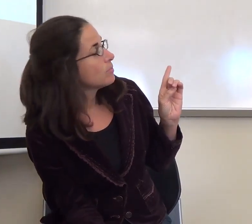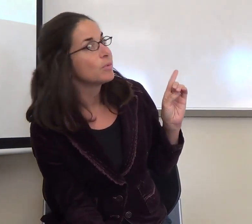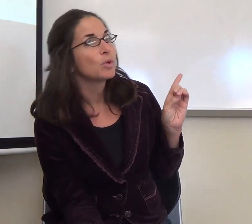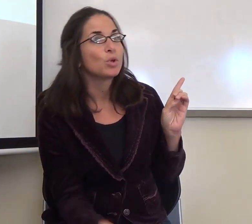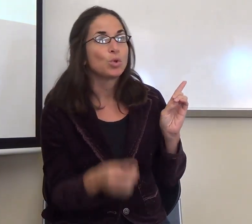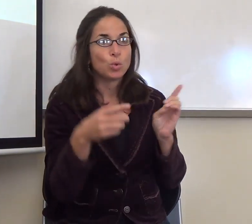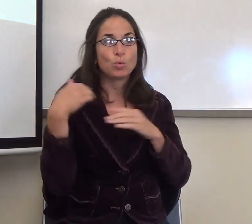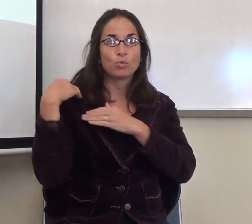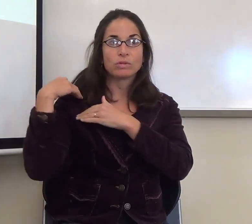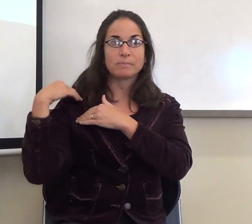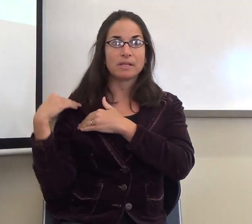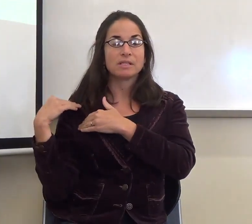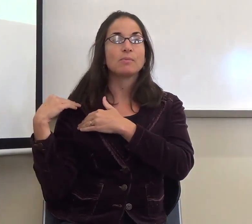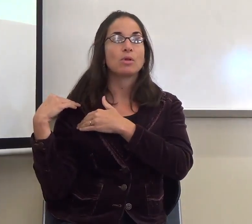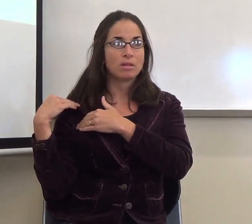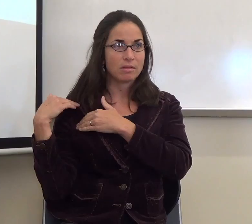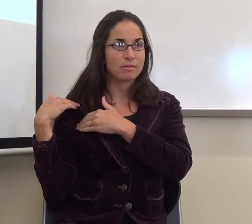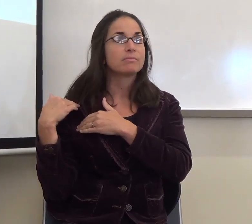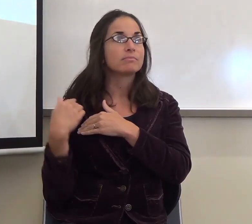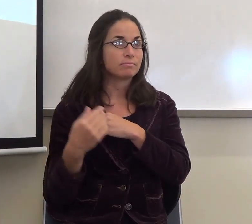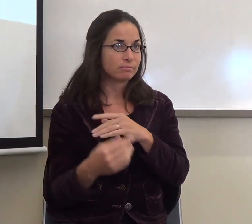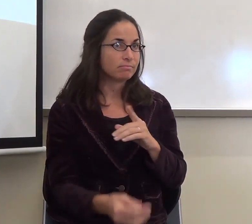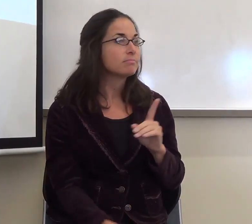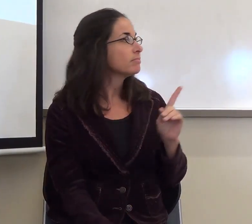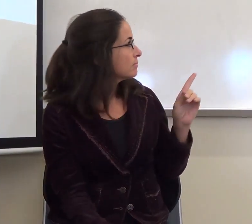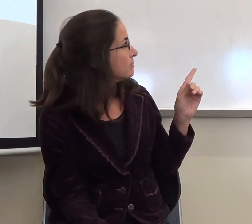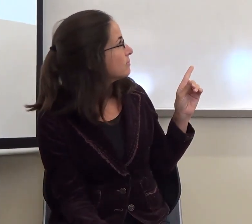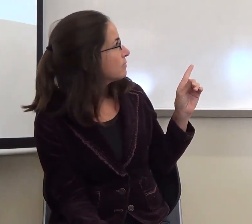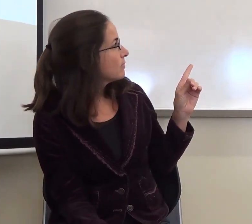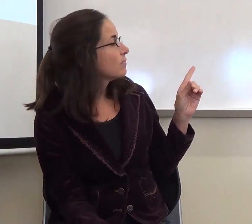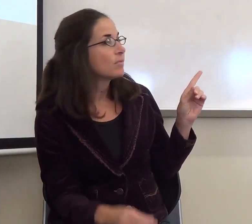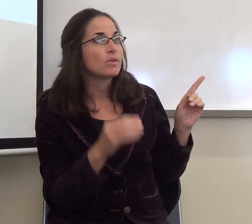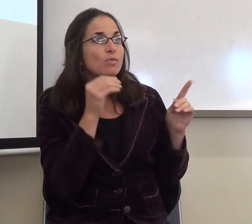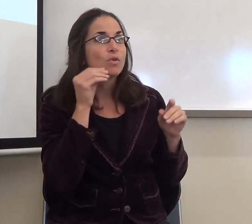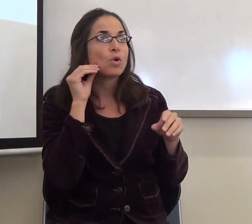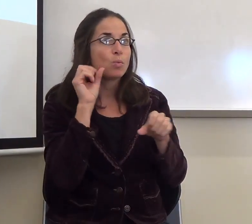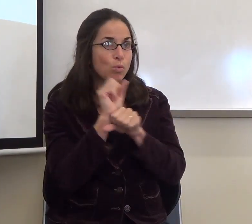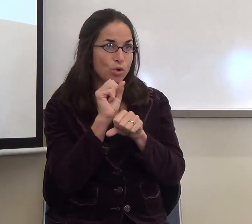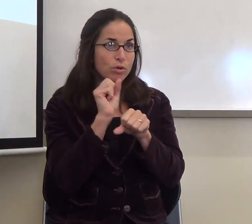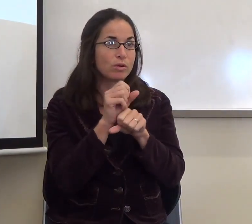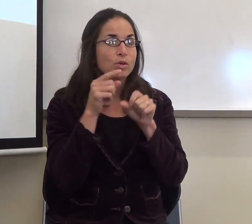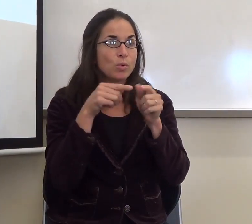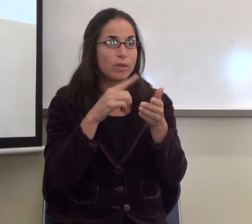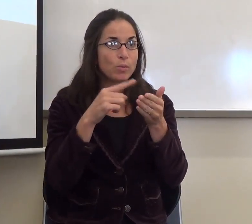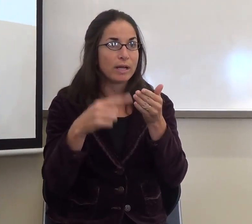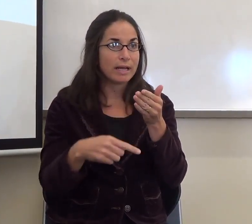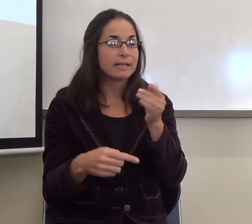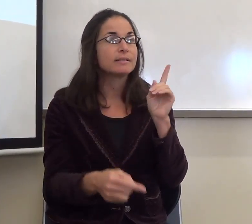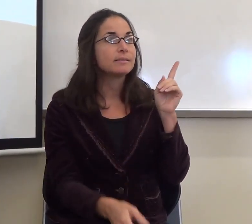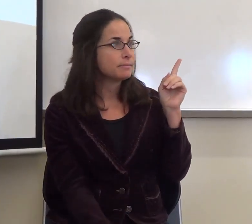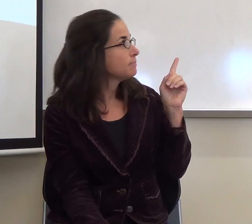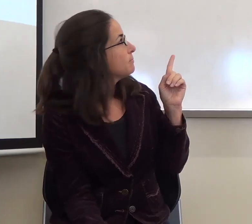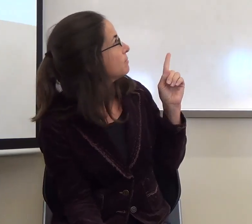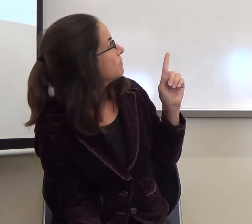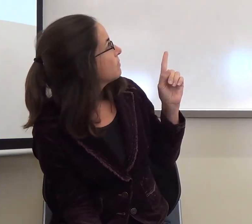for. I don't know, actually, you see it. For the homework over the weekend. You're going to determine the